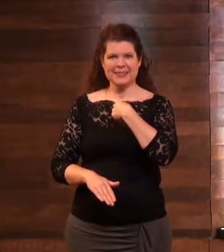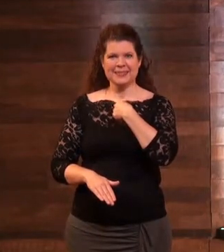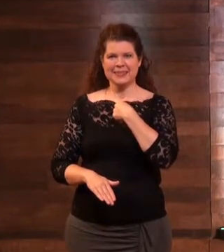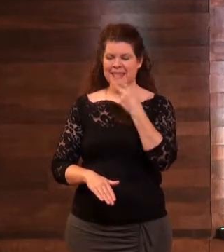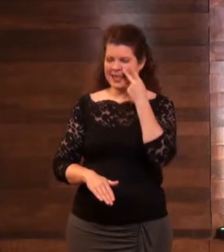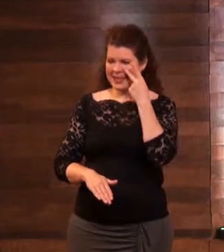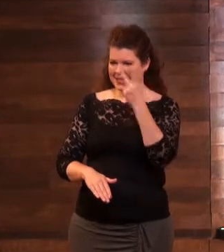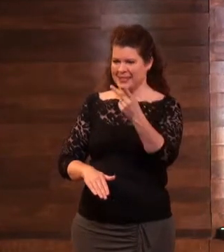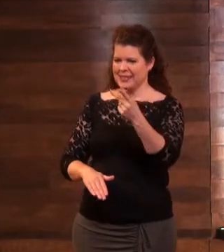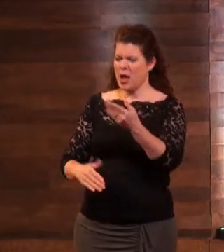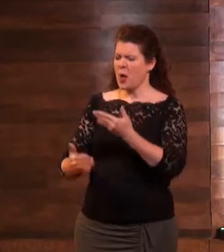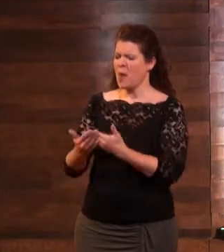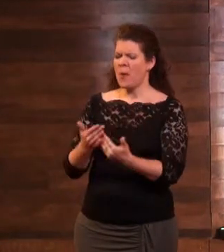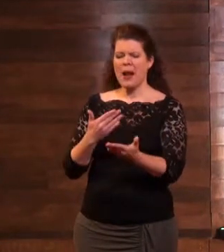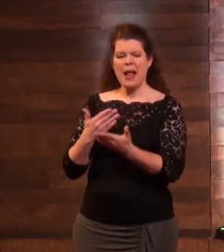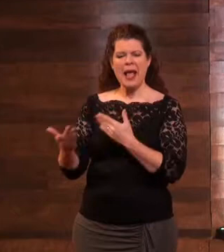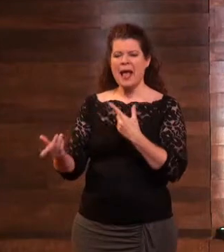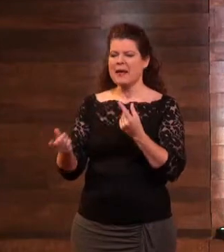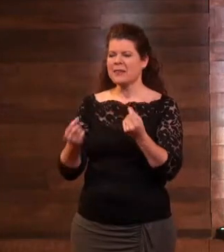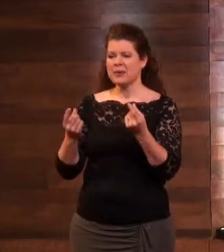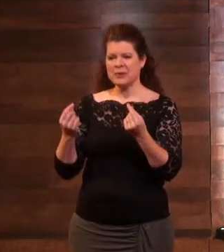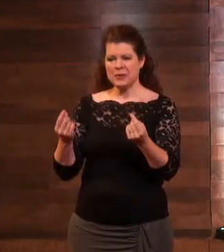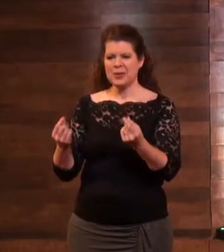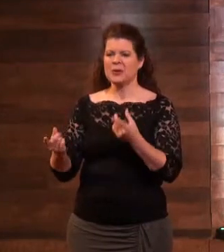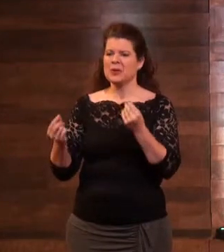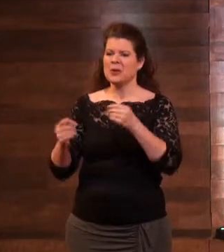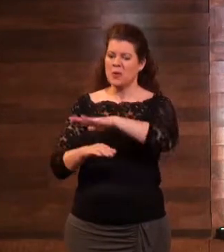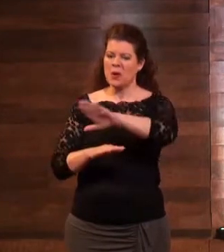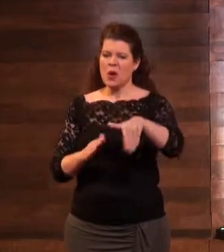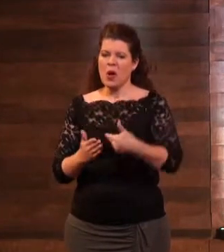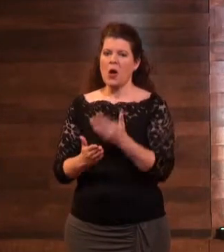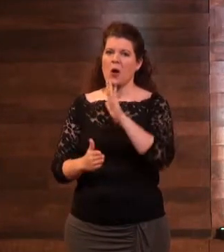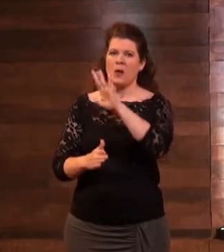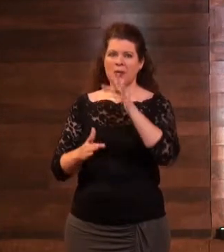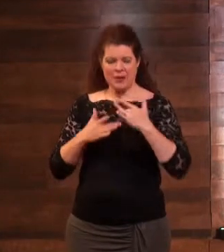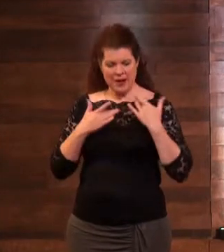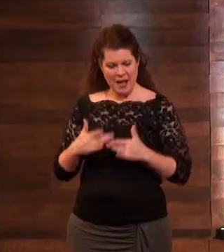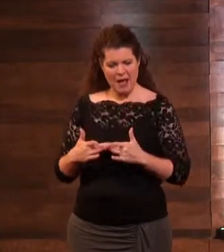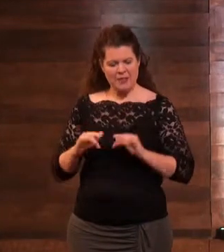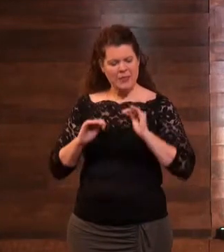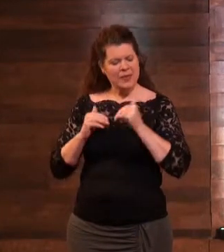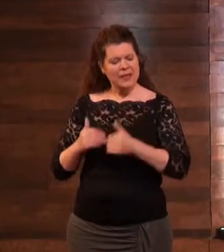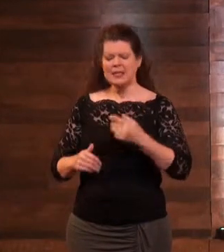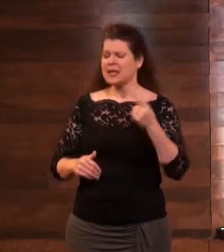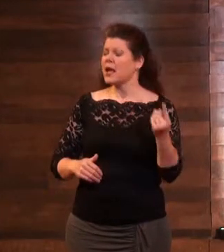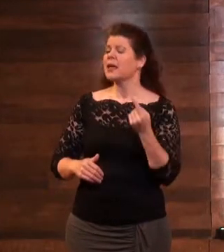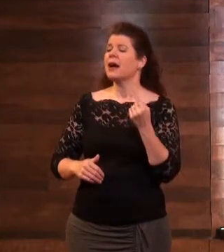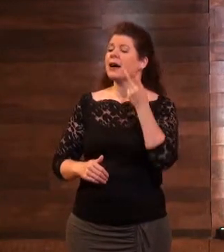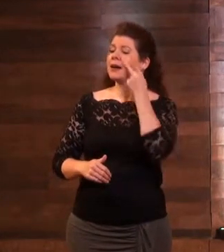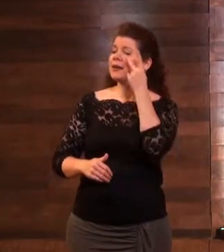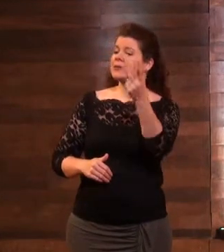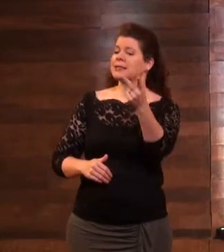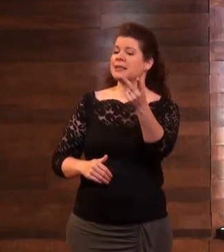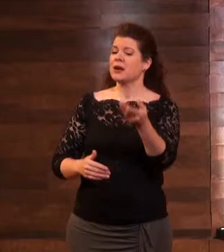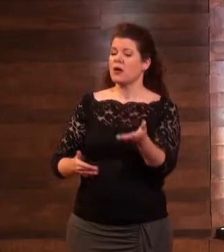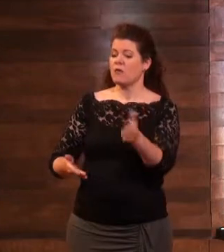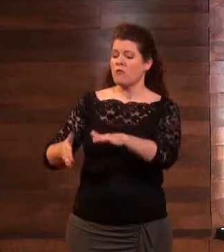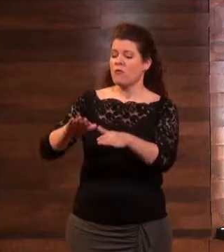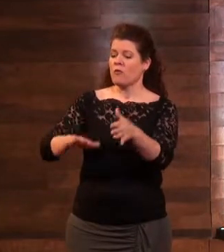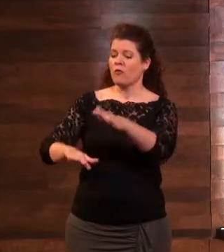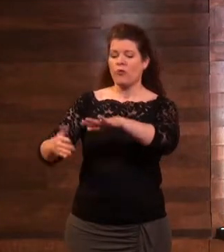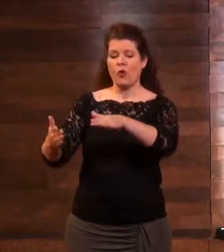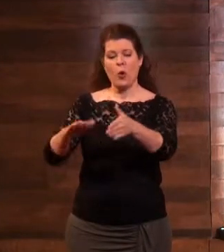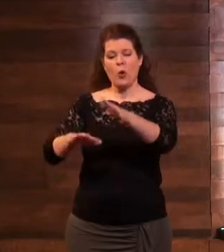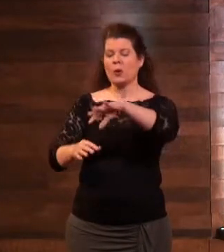See, whatever you do, do it with all your heart. And by the way, that's how they always look. I did not just do that for that picture. I know what you're